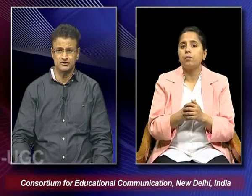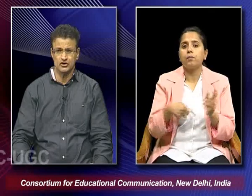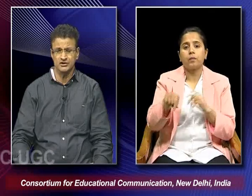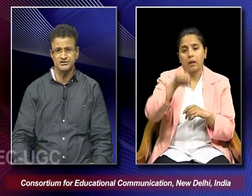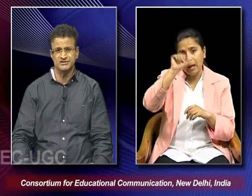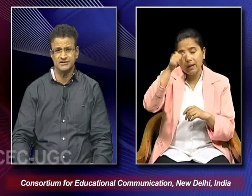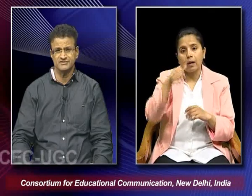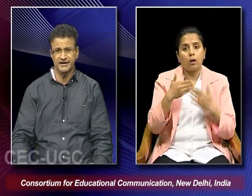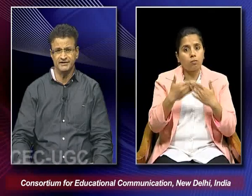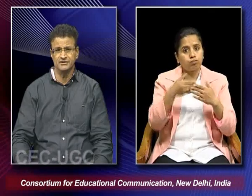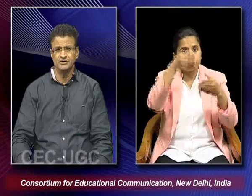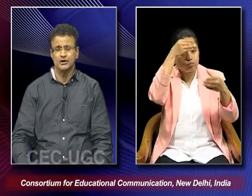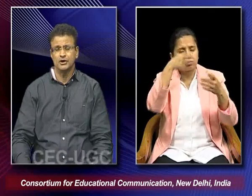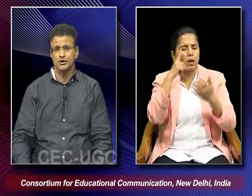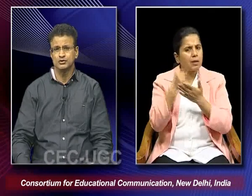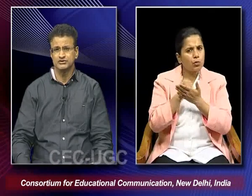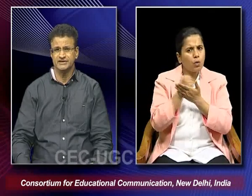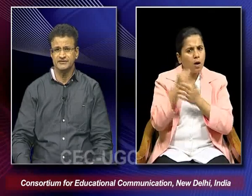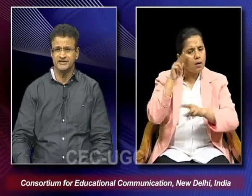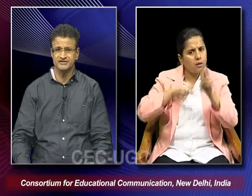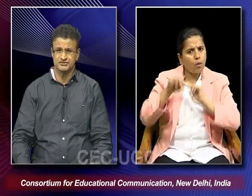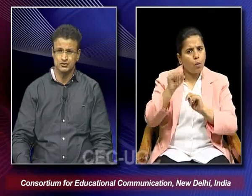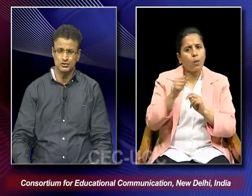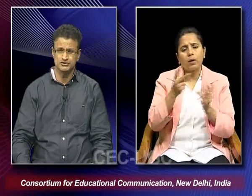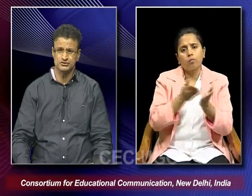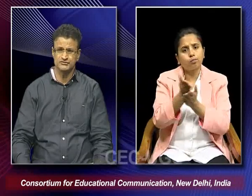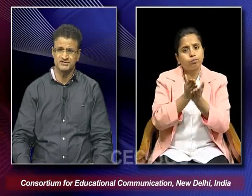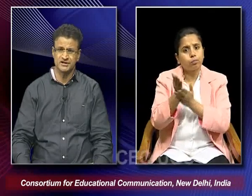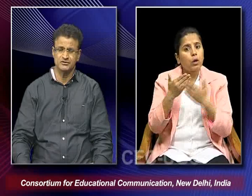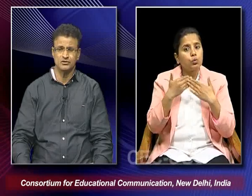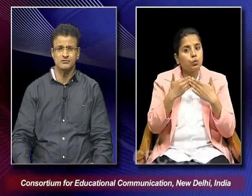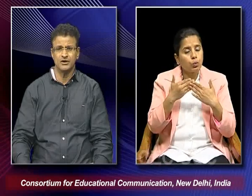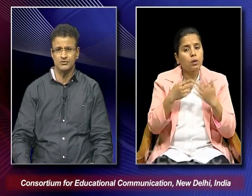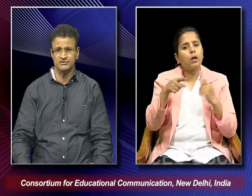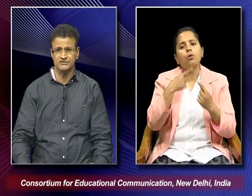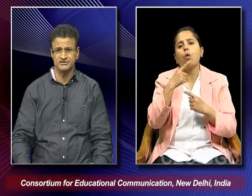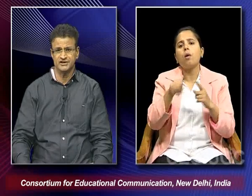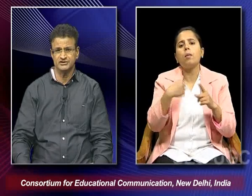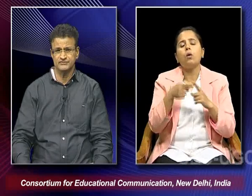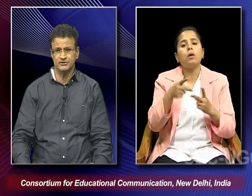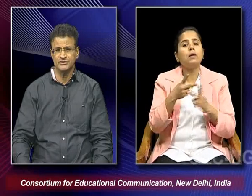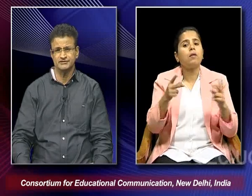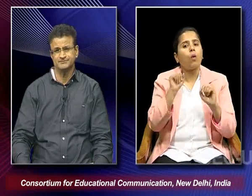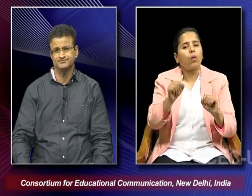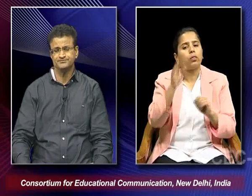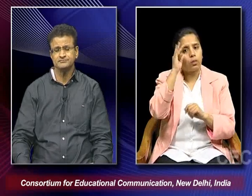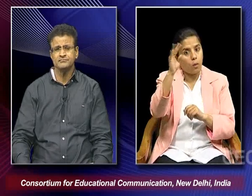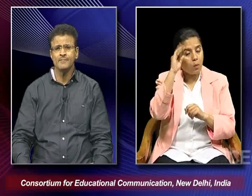Indian scholars they have tried to see the various schools which are talking about these kinds of